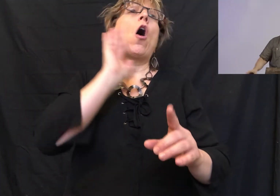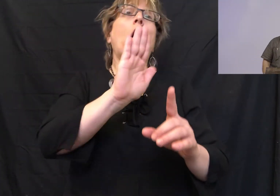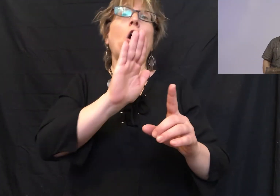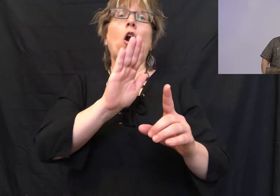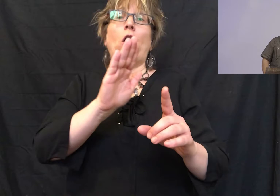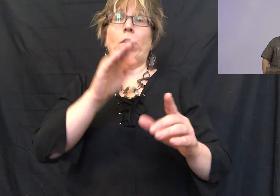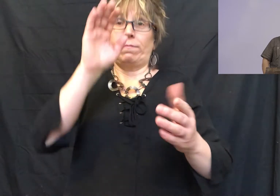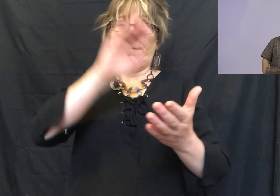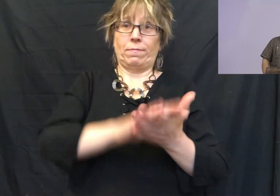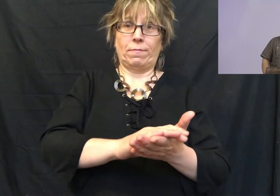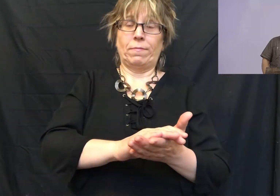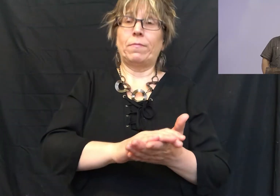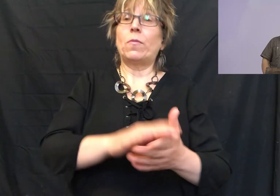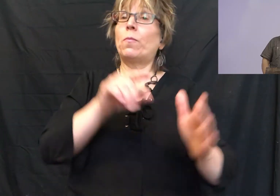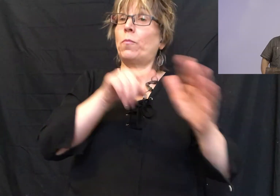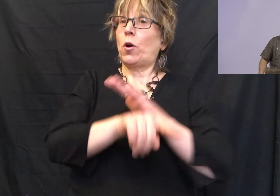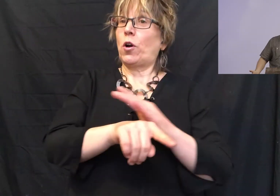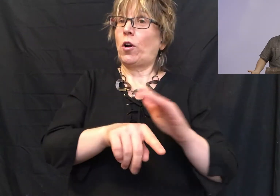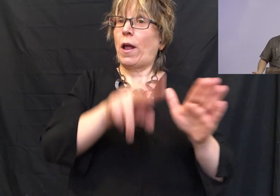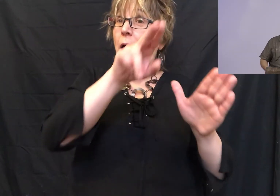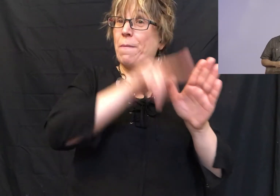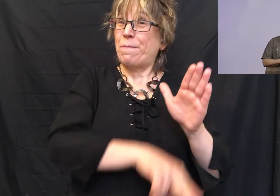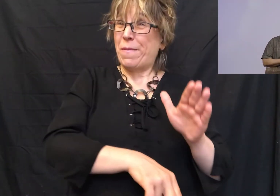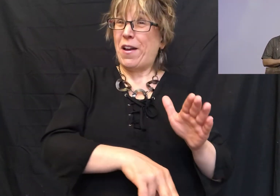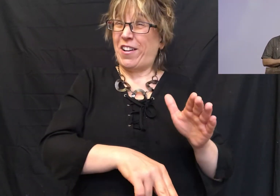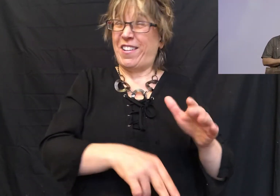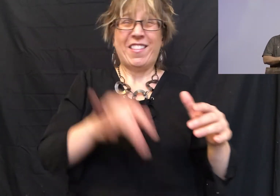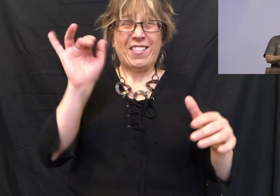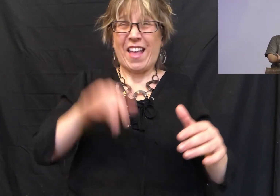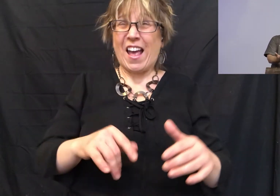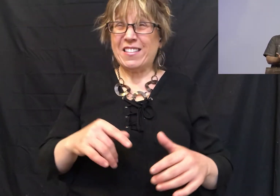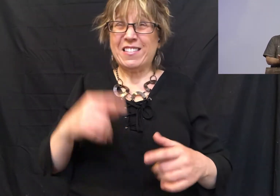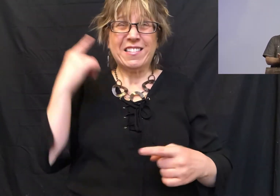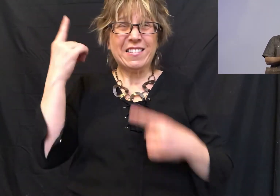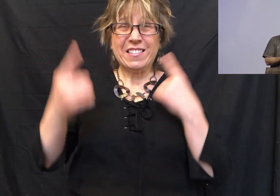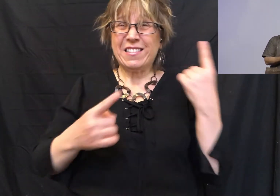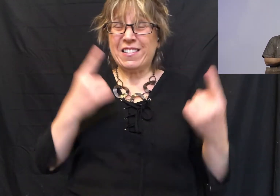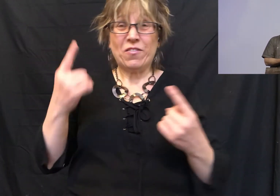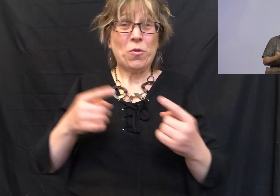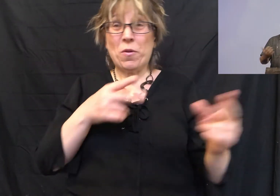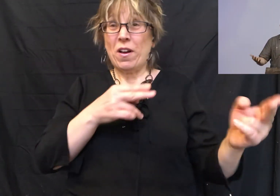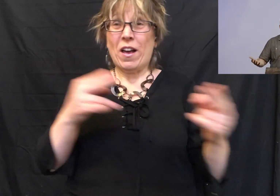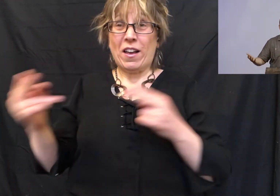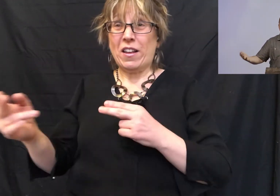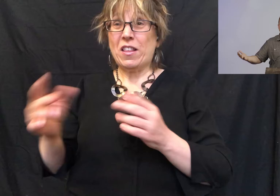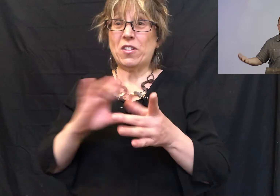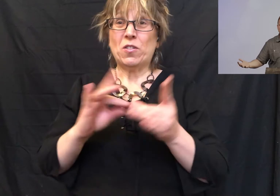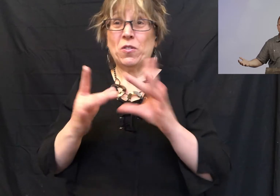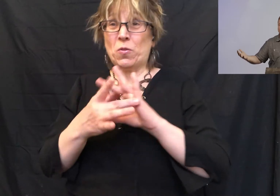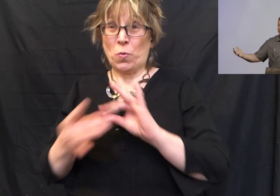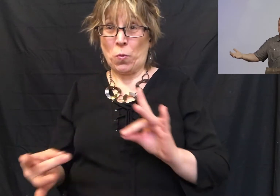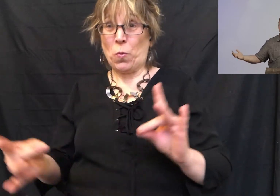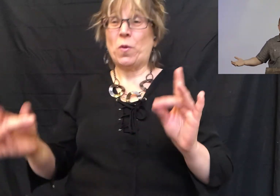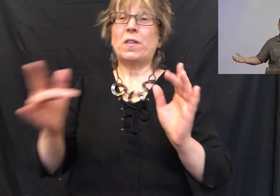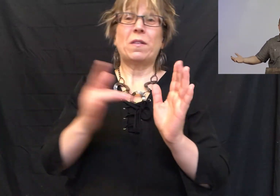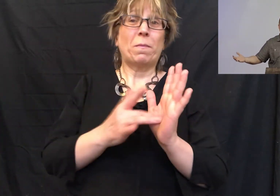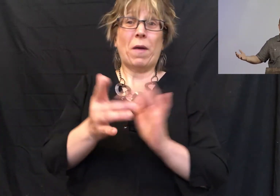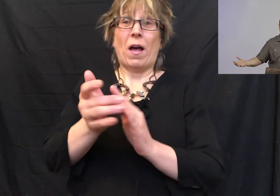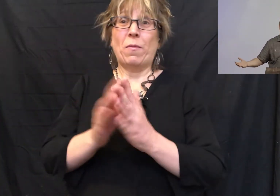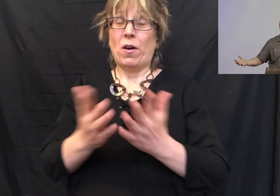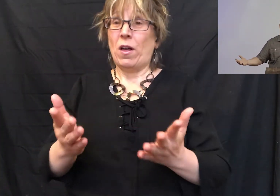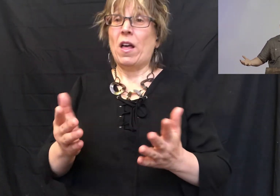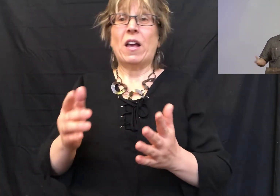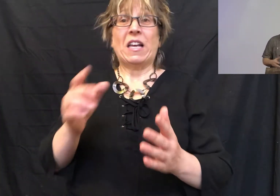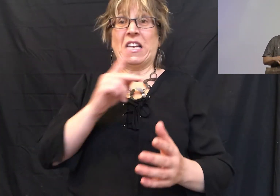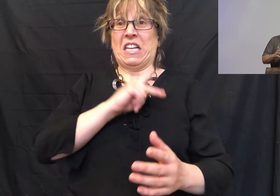and buried him. That's crazy. If we were editing the stories of the Bible, especially King David, the greatest king in